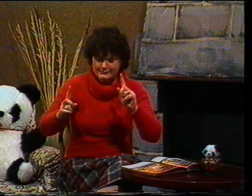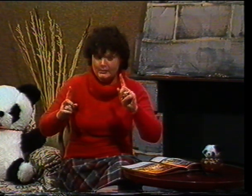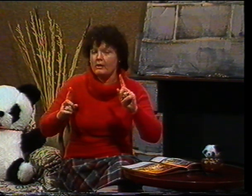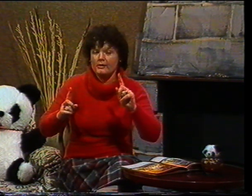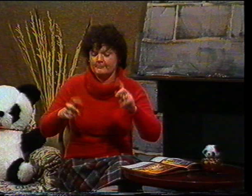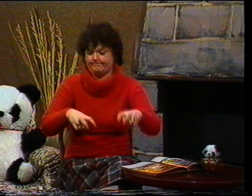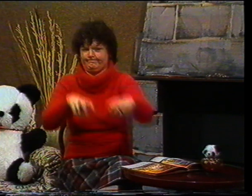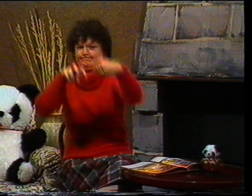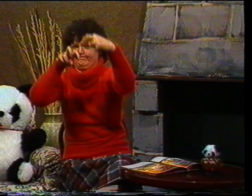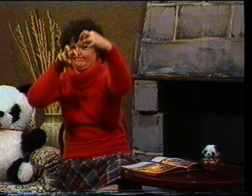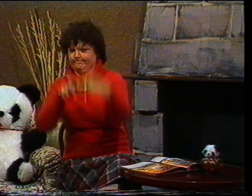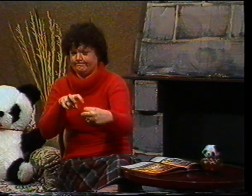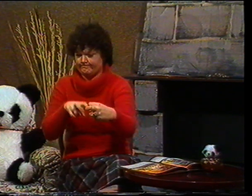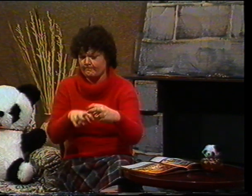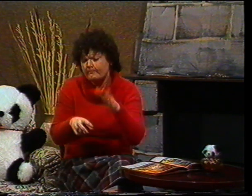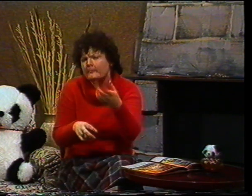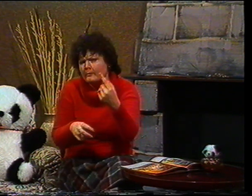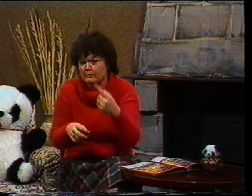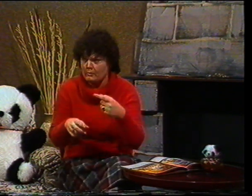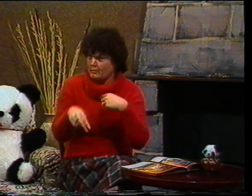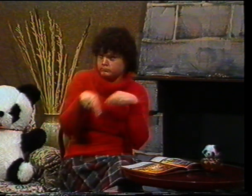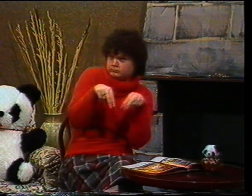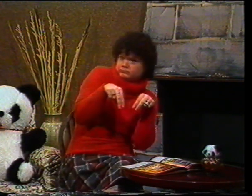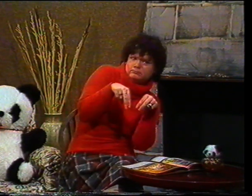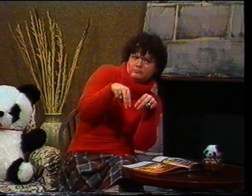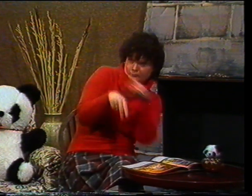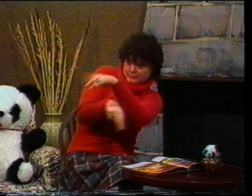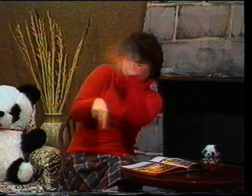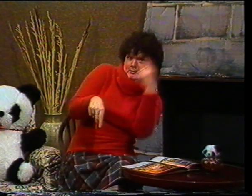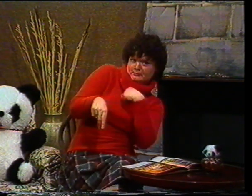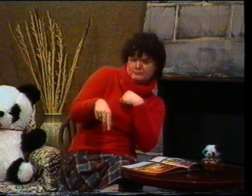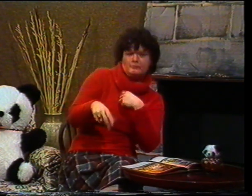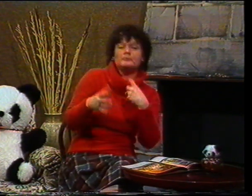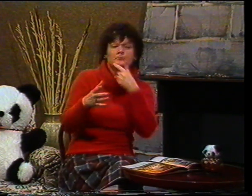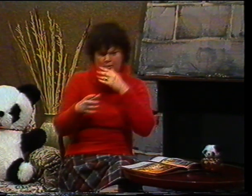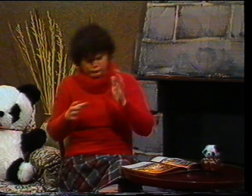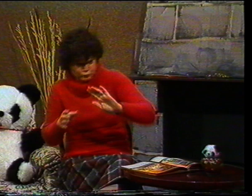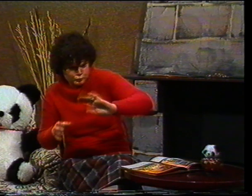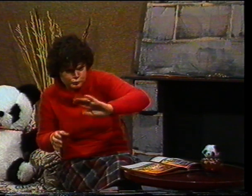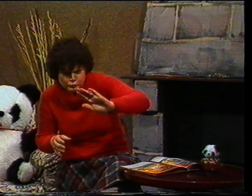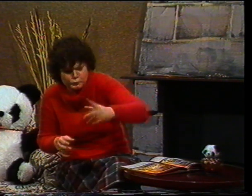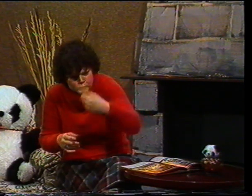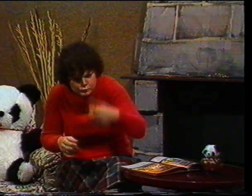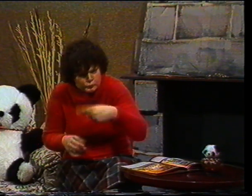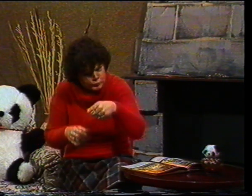to do? So they stood back. Come here. Oh, no, you'll kill me. And the man said, no, come